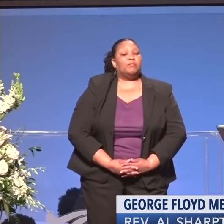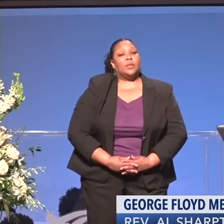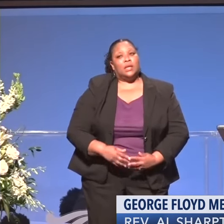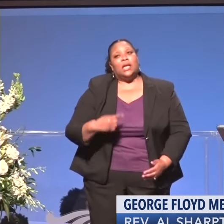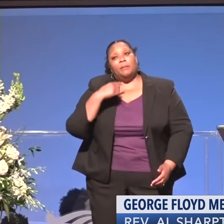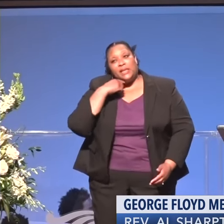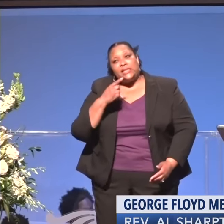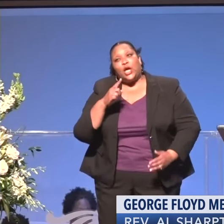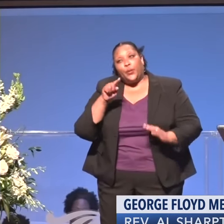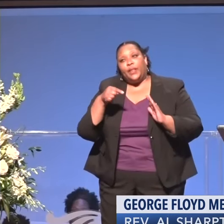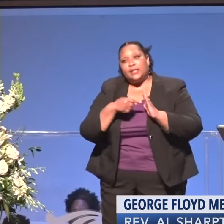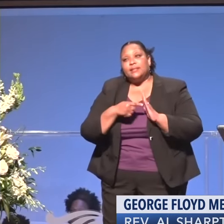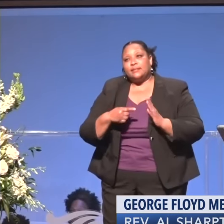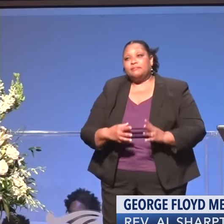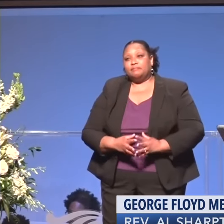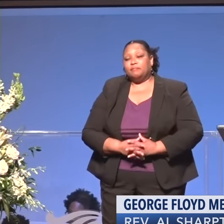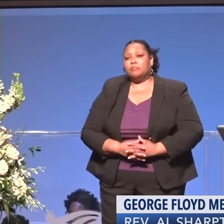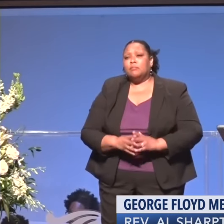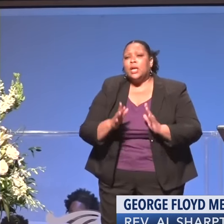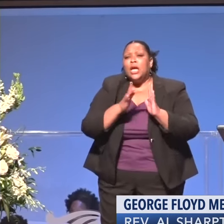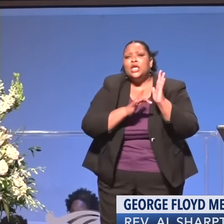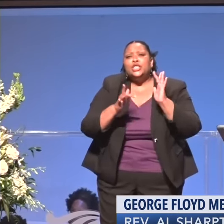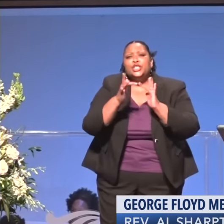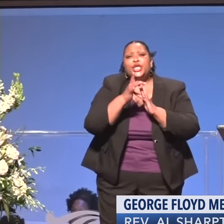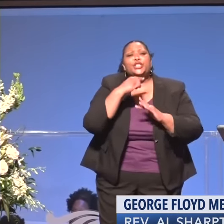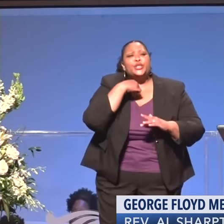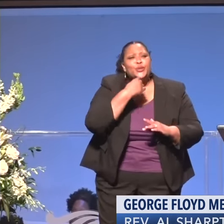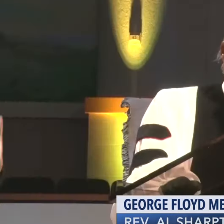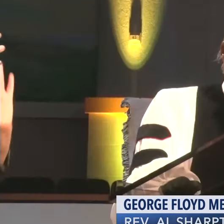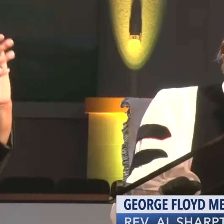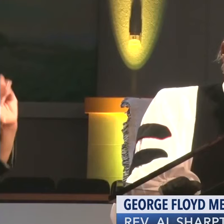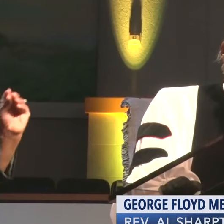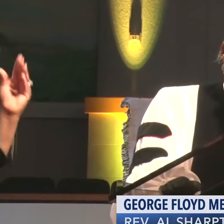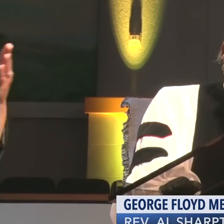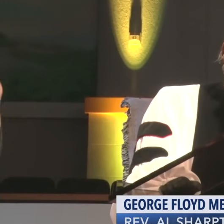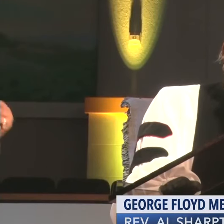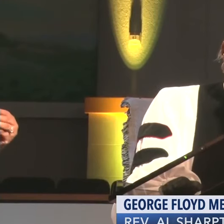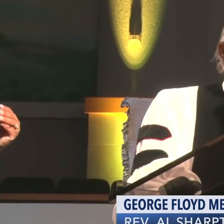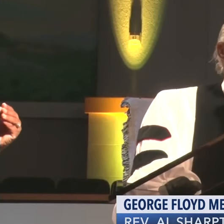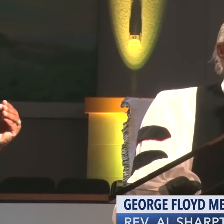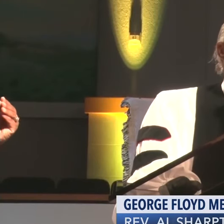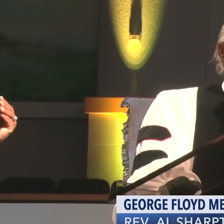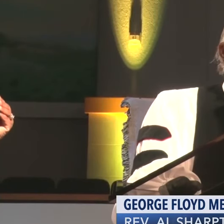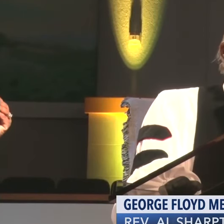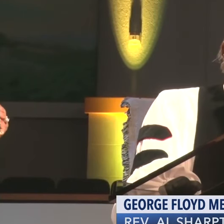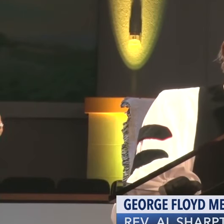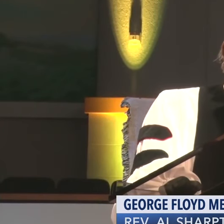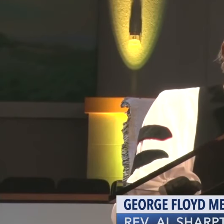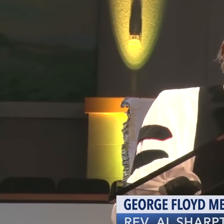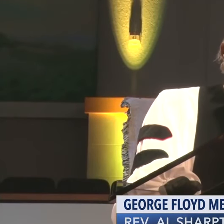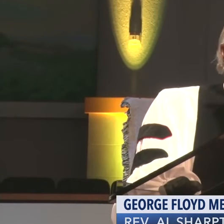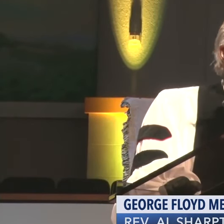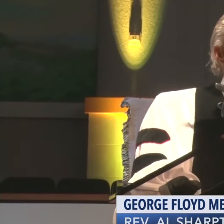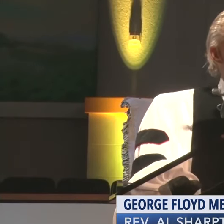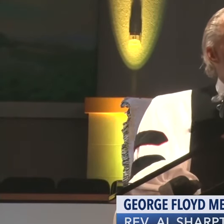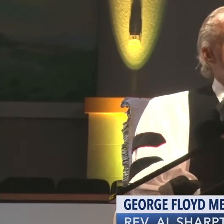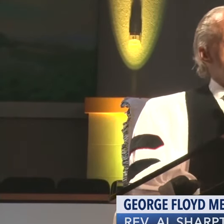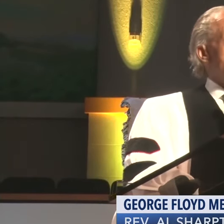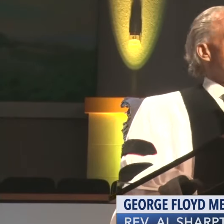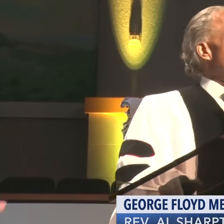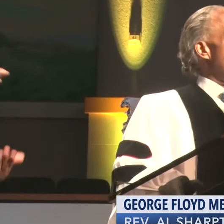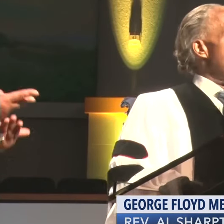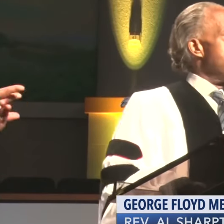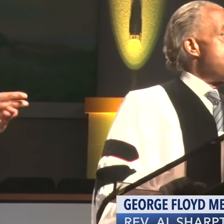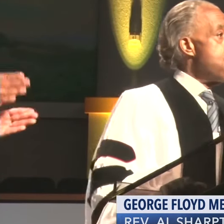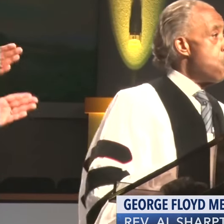Let me tell you this. Jesus told the story that there was a man laying